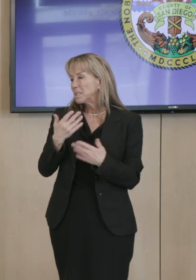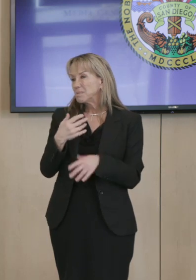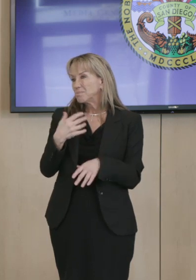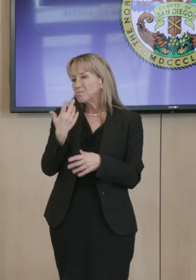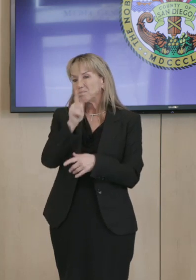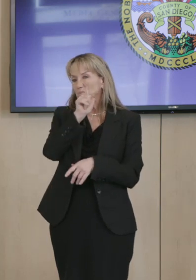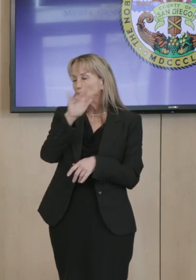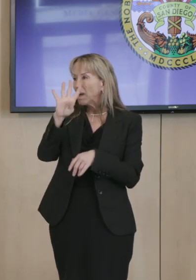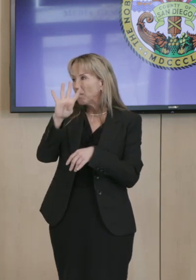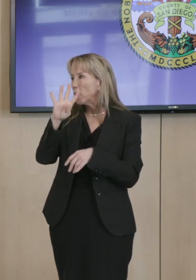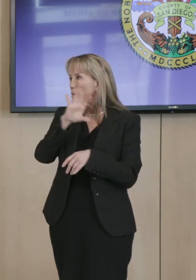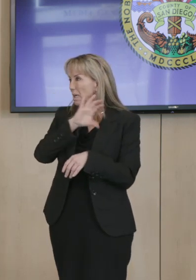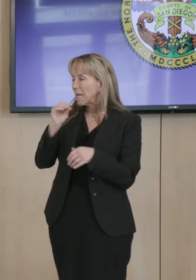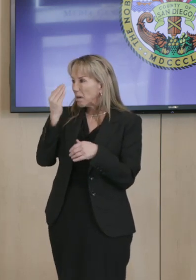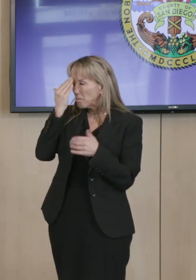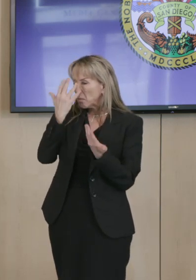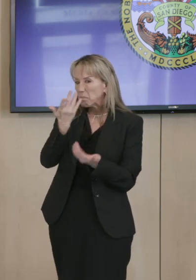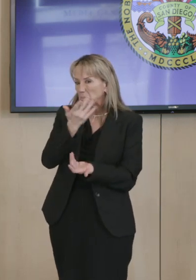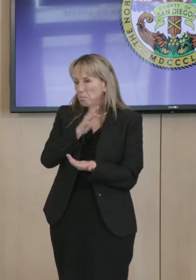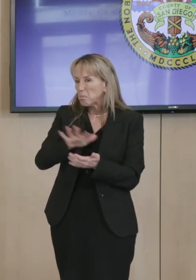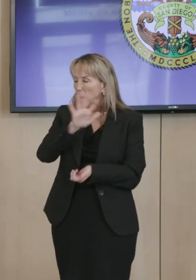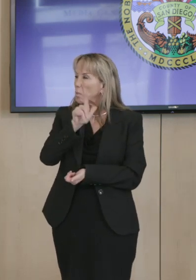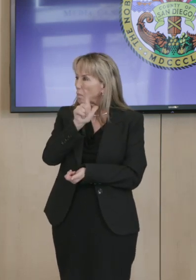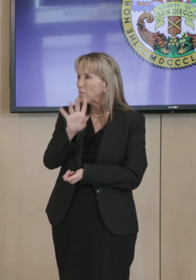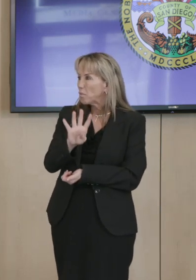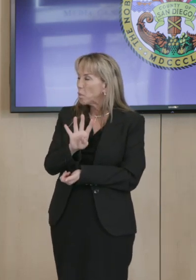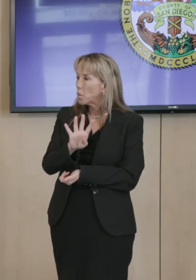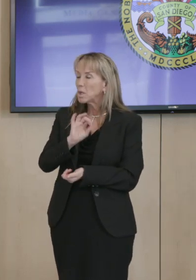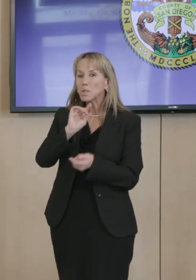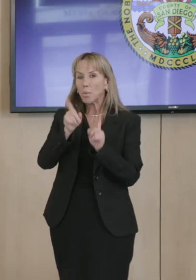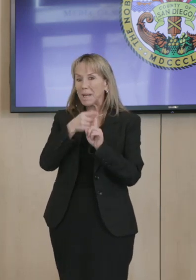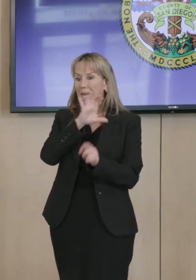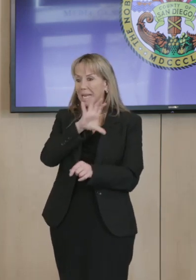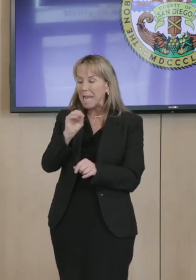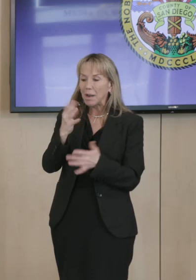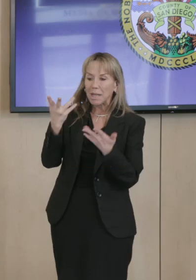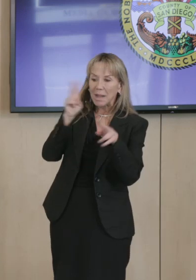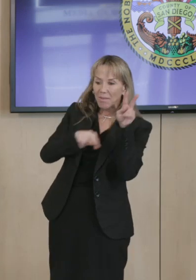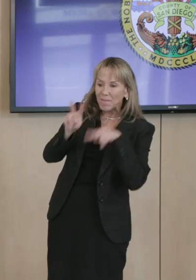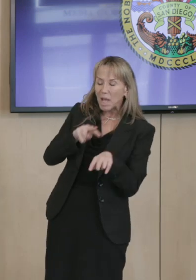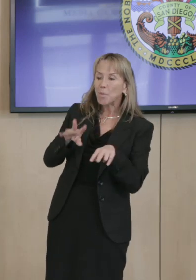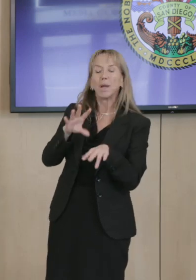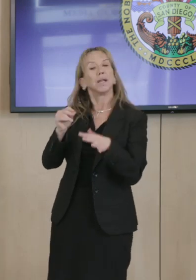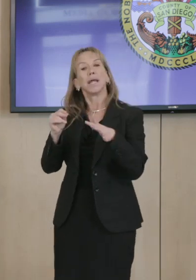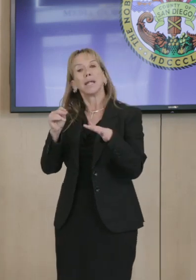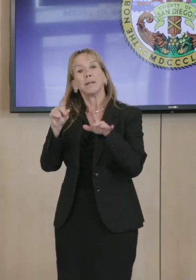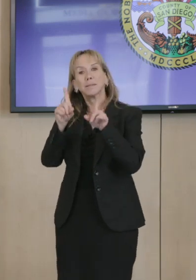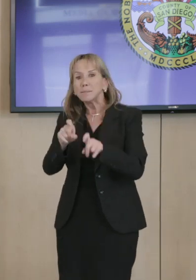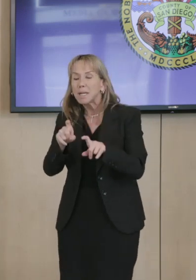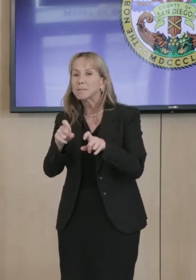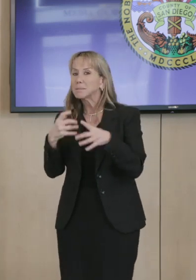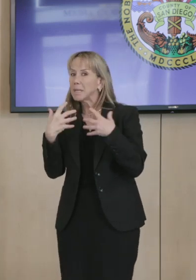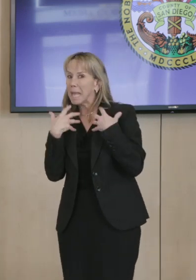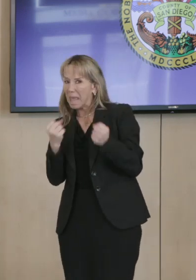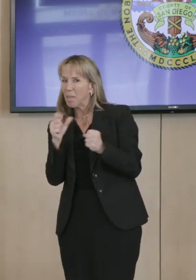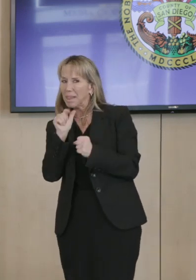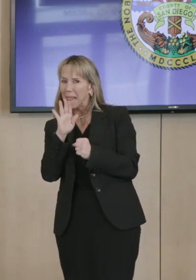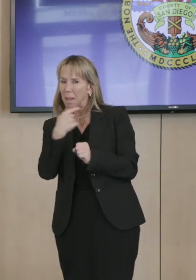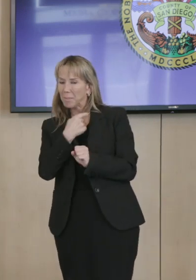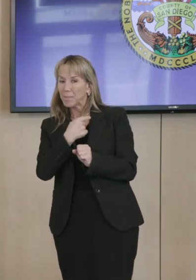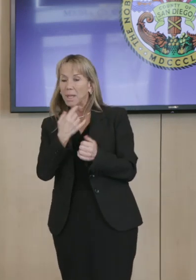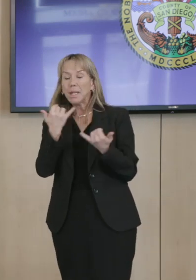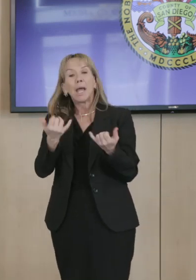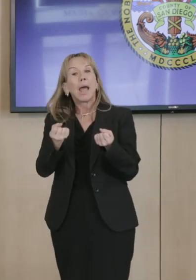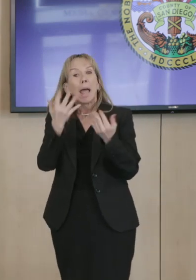of, usually on a daily basis, in which we are involved with evaluating them and getting testing through our public health lab. We don't know how many are actually